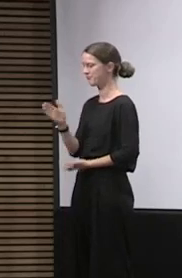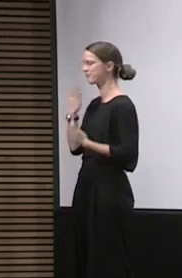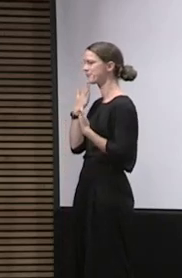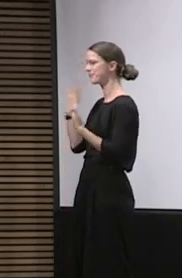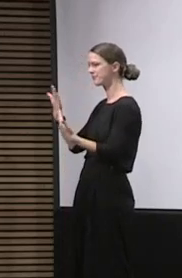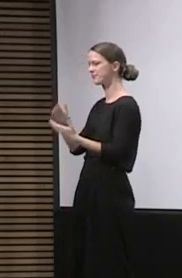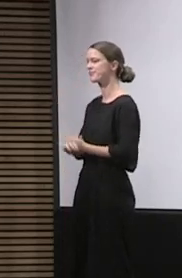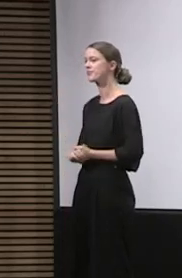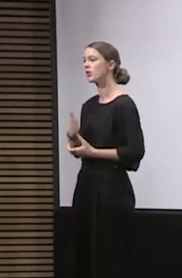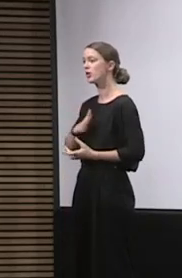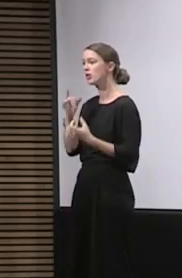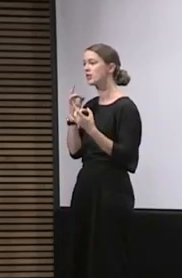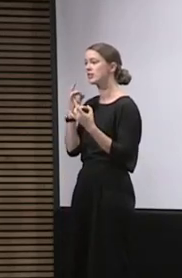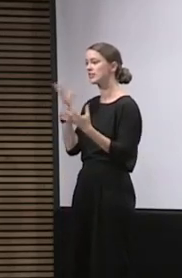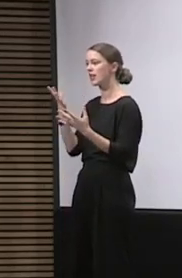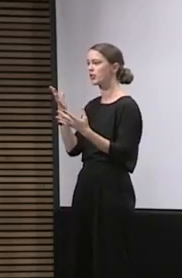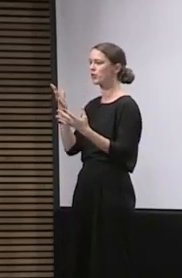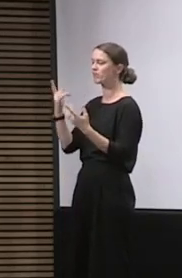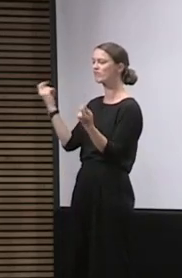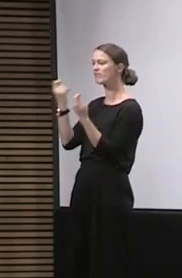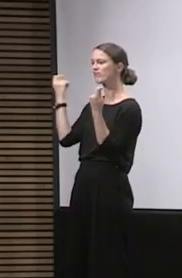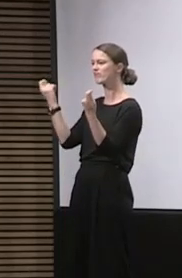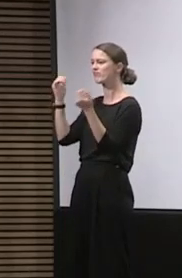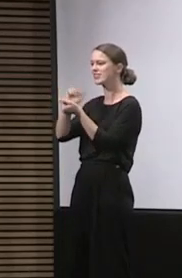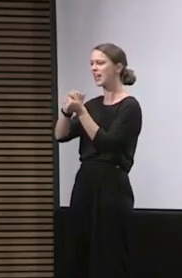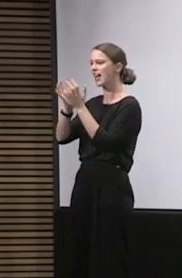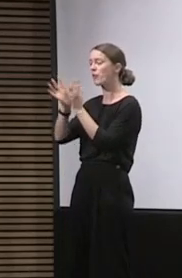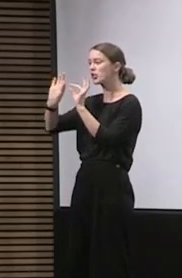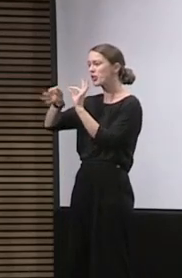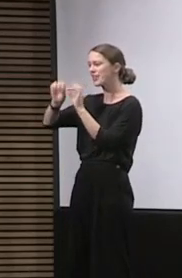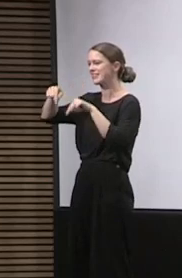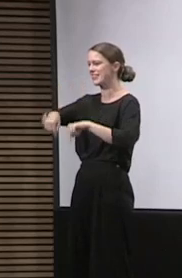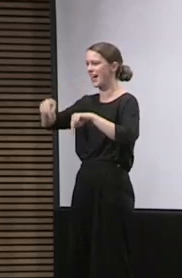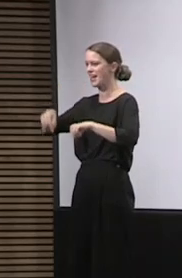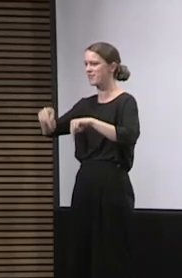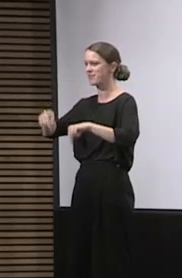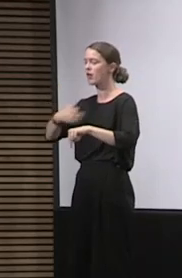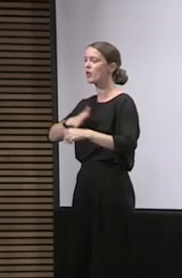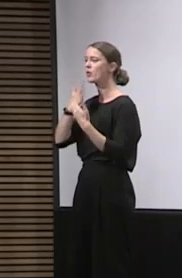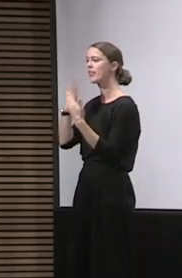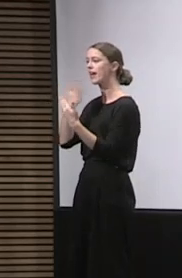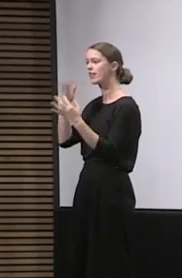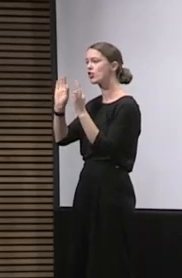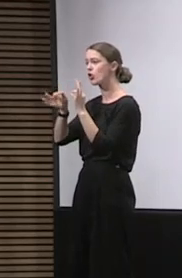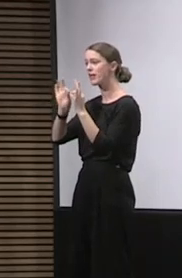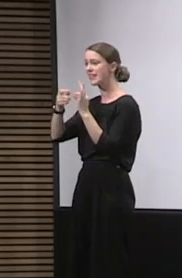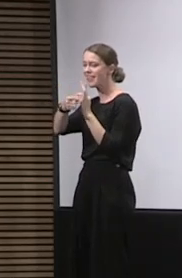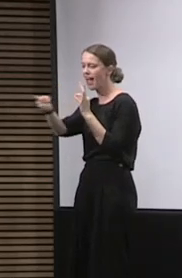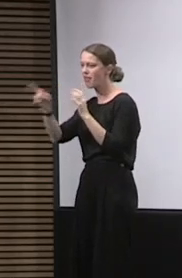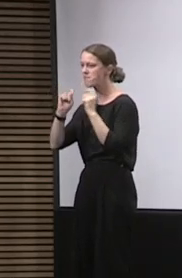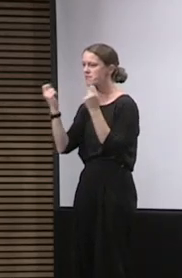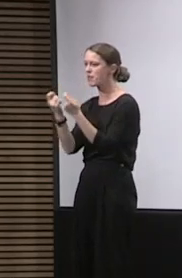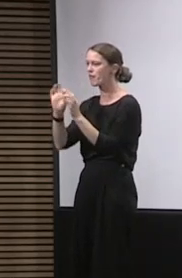So I'd like to start with a bit of a shout out to our sign language interpreters today, and I'd like to thank them and the other sign